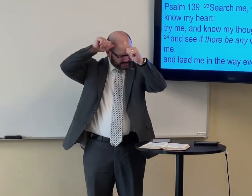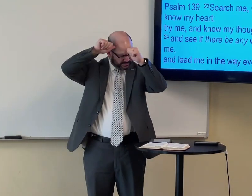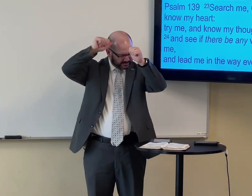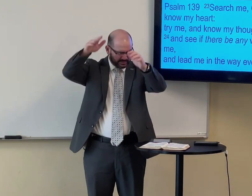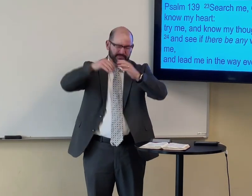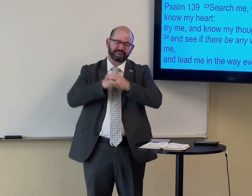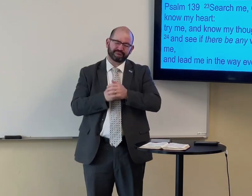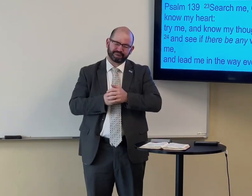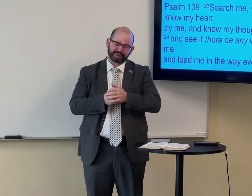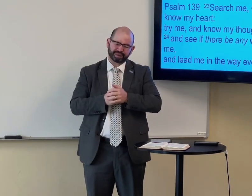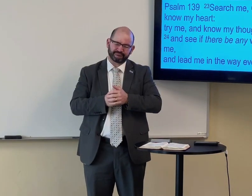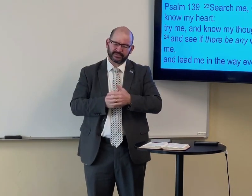Heavenly Father,